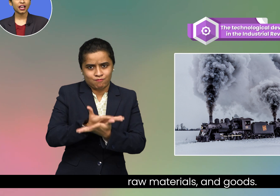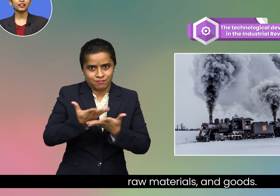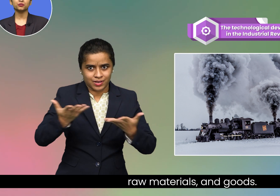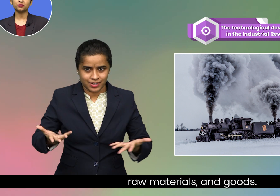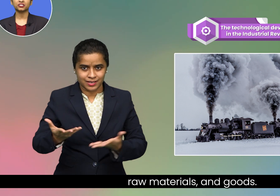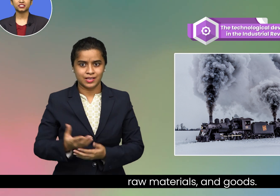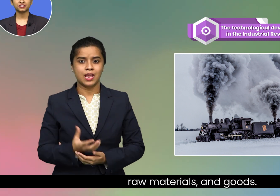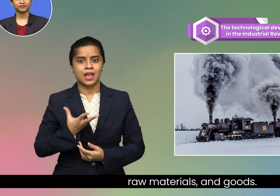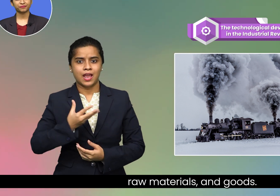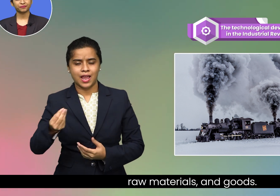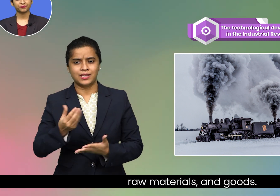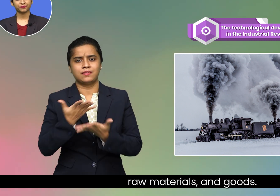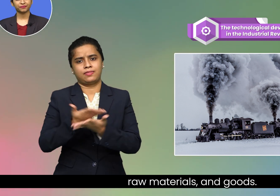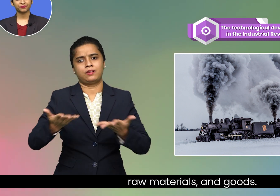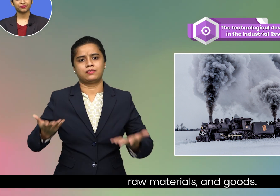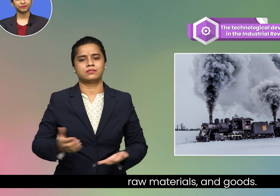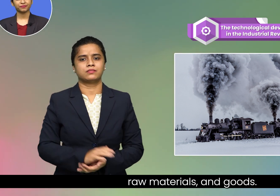materials, and goods.